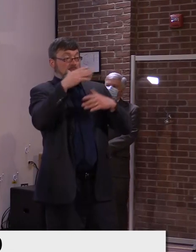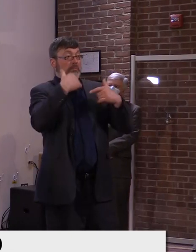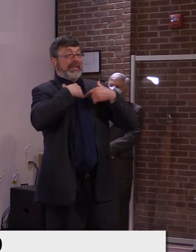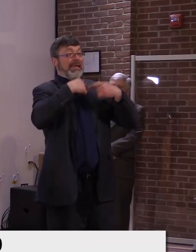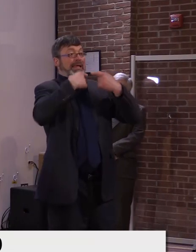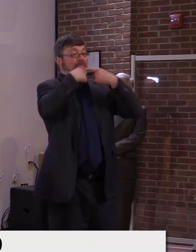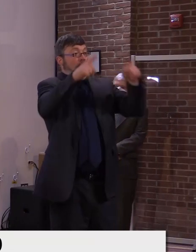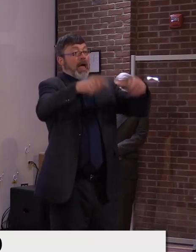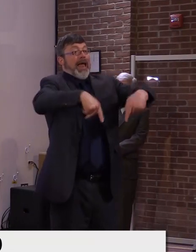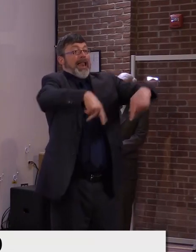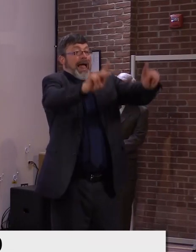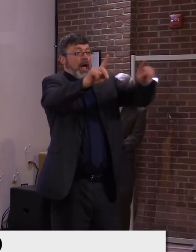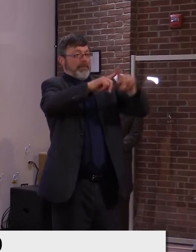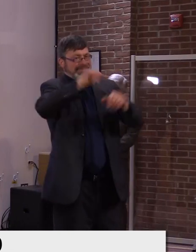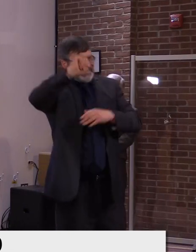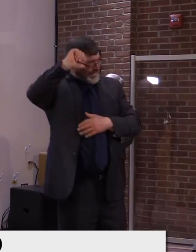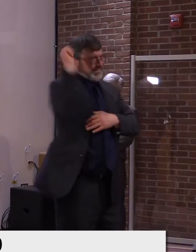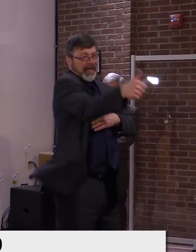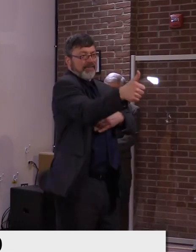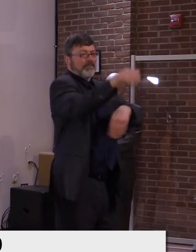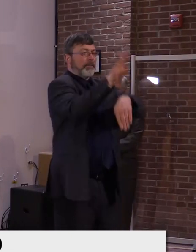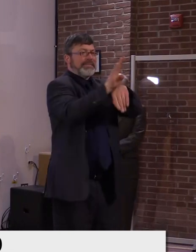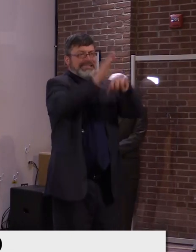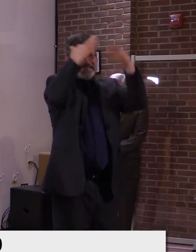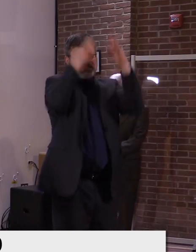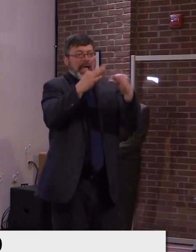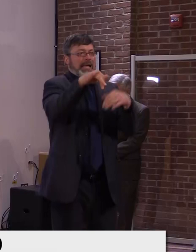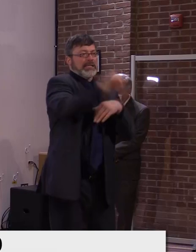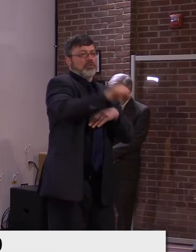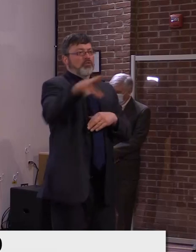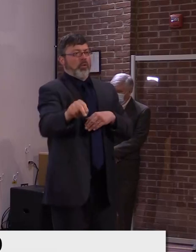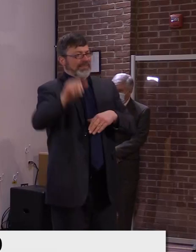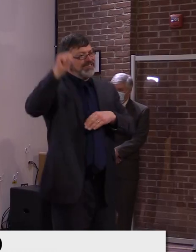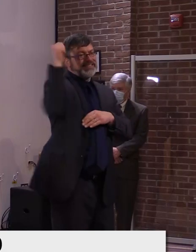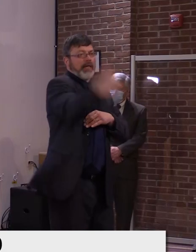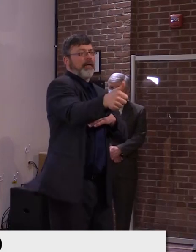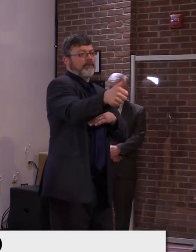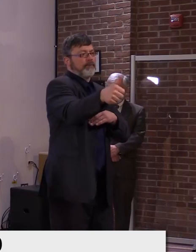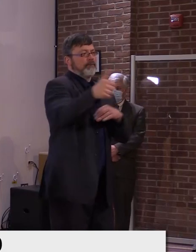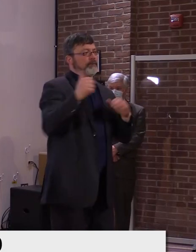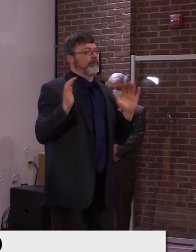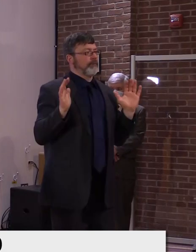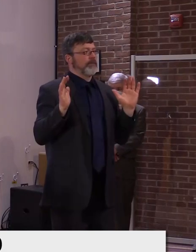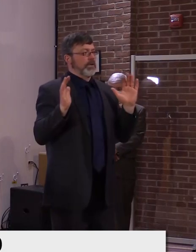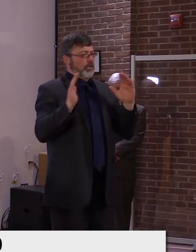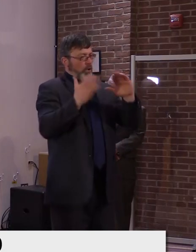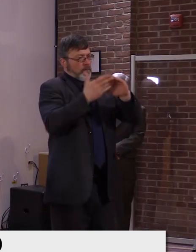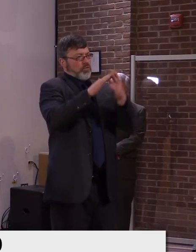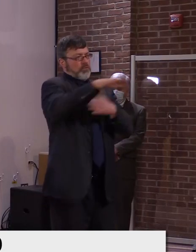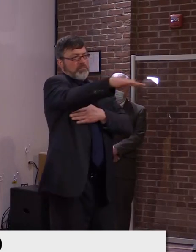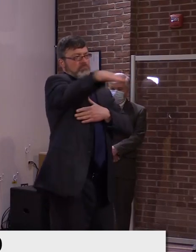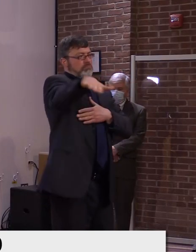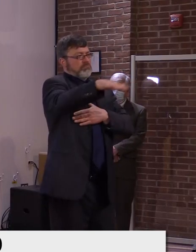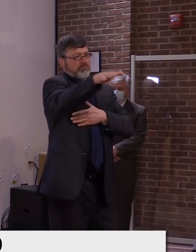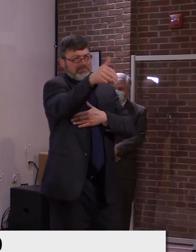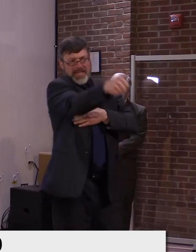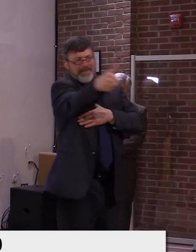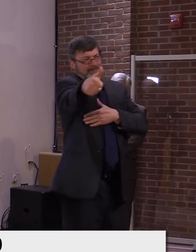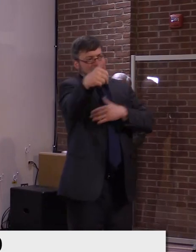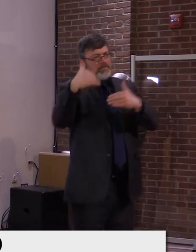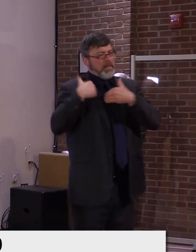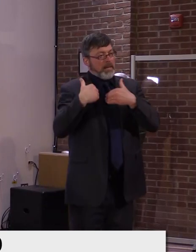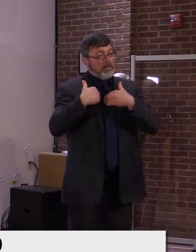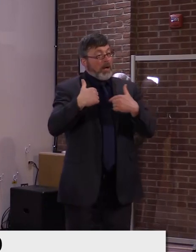Northeast Kingdom want to close down some of these the bars, restaurants, and so